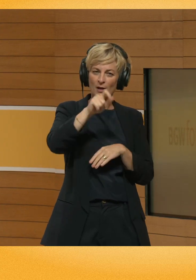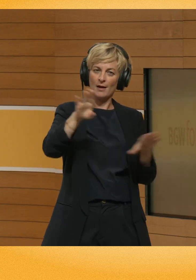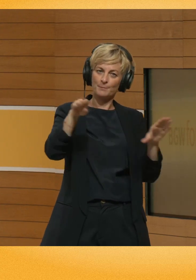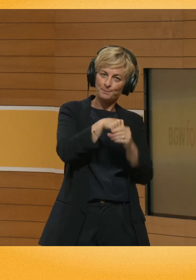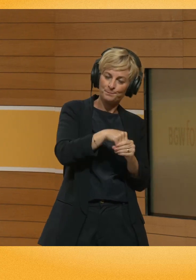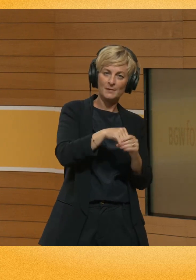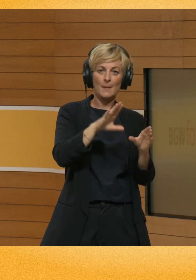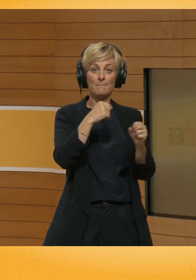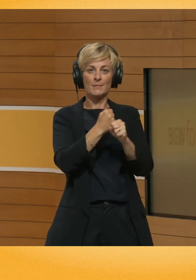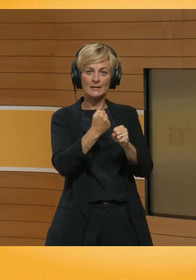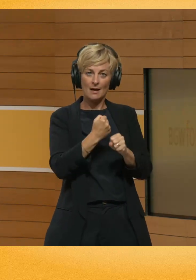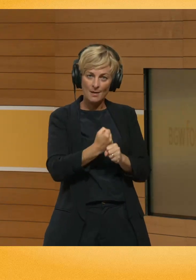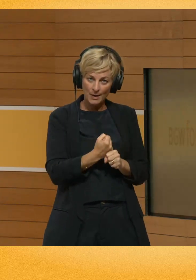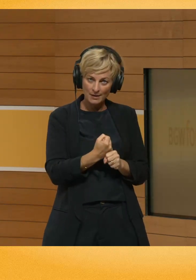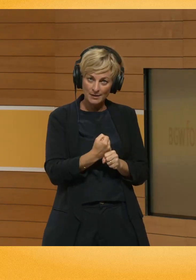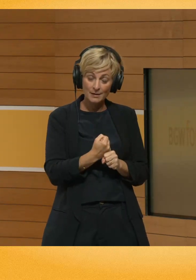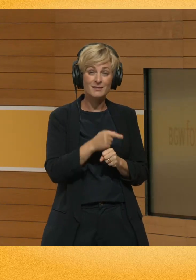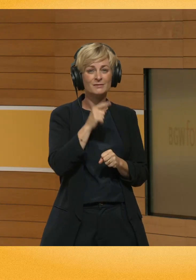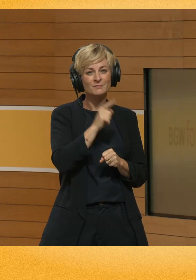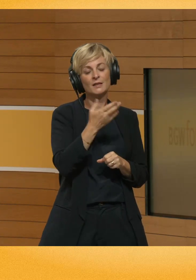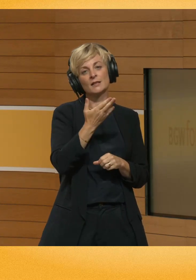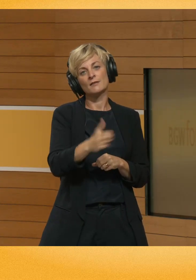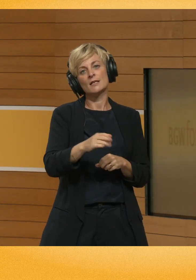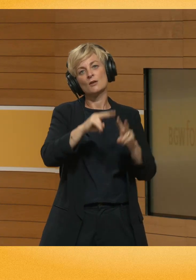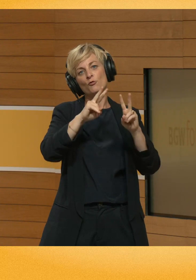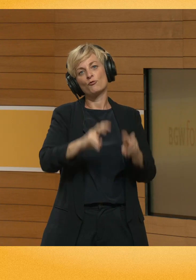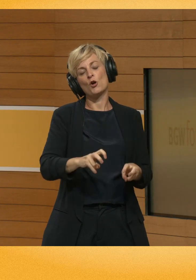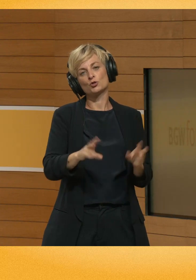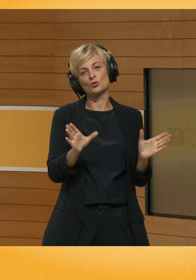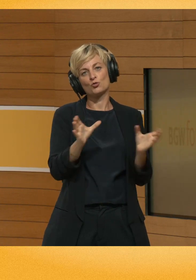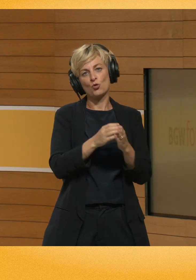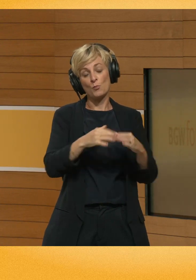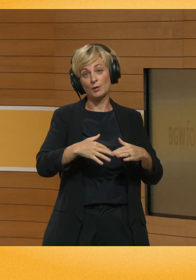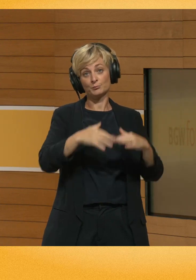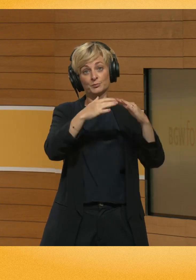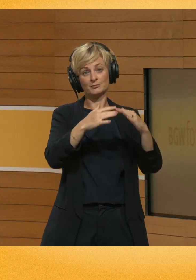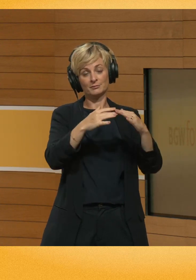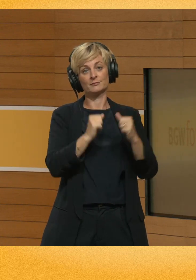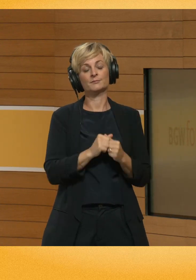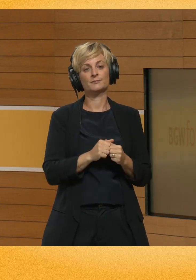board, and in this group the goal is to